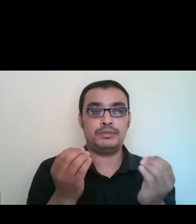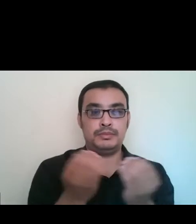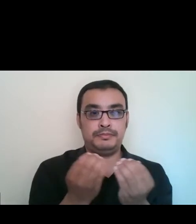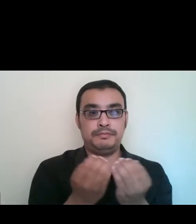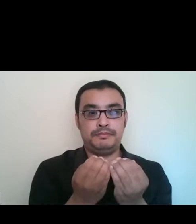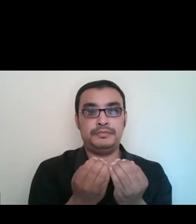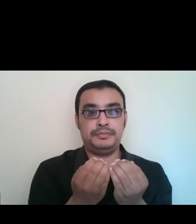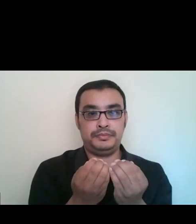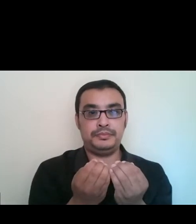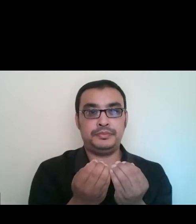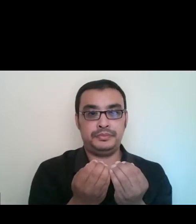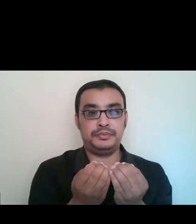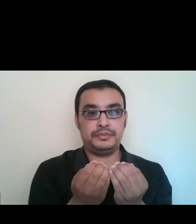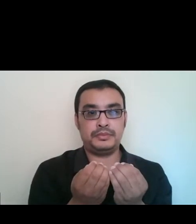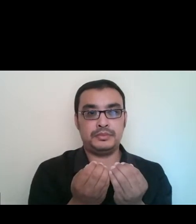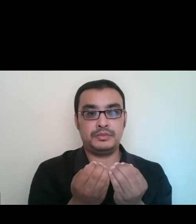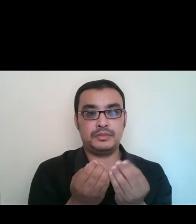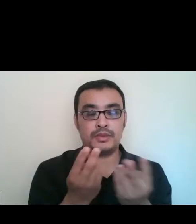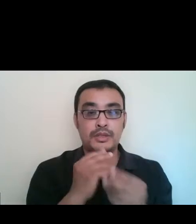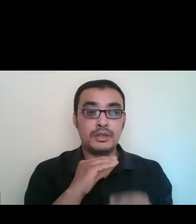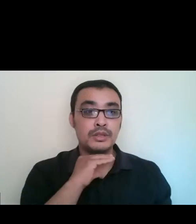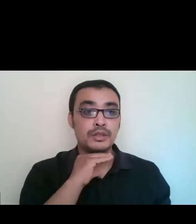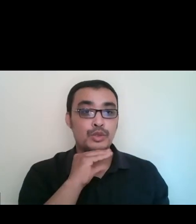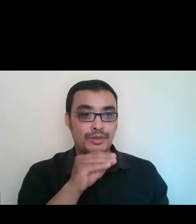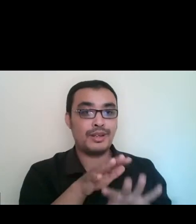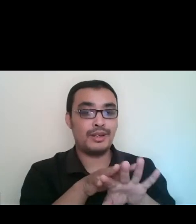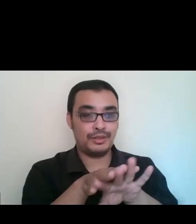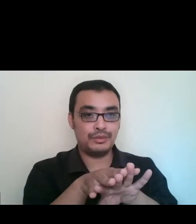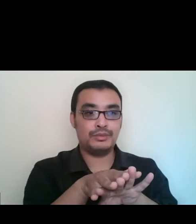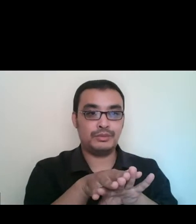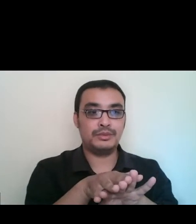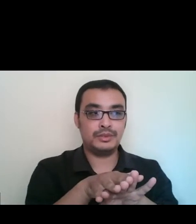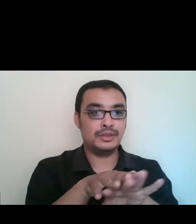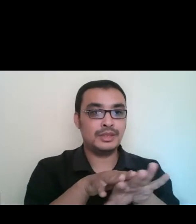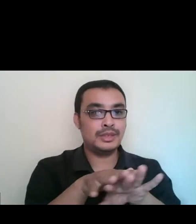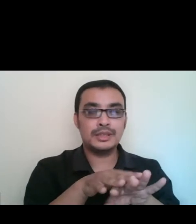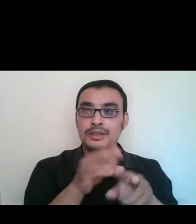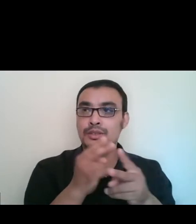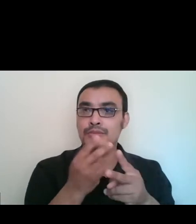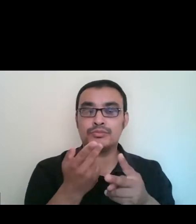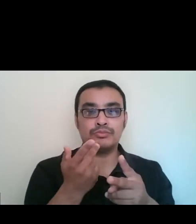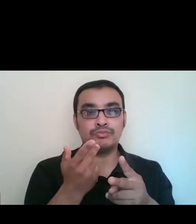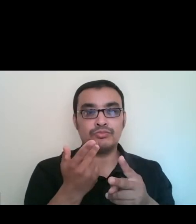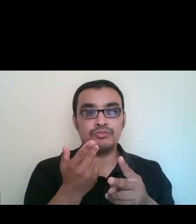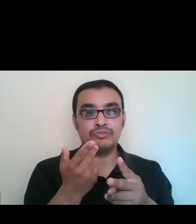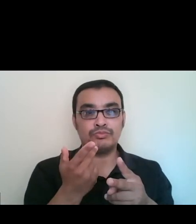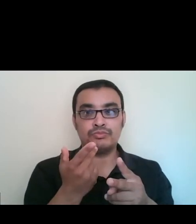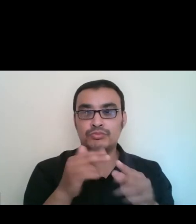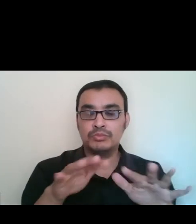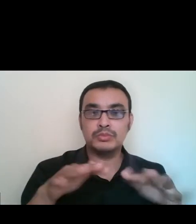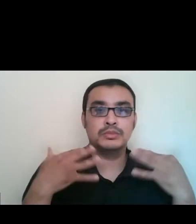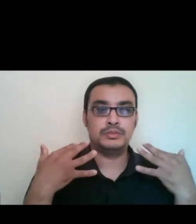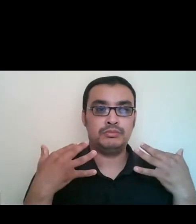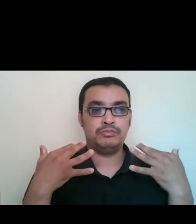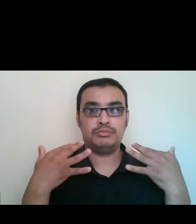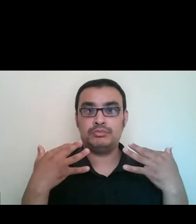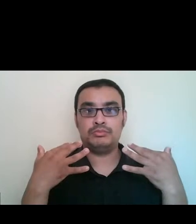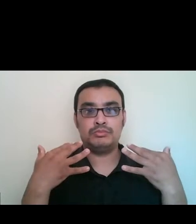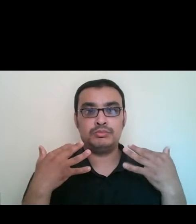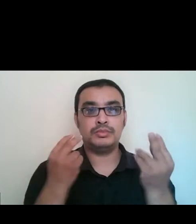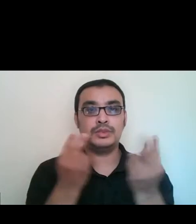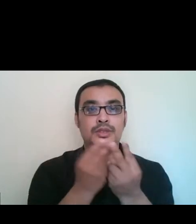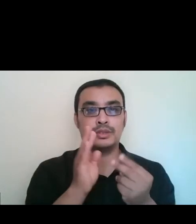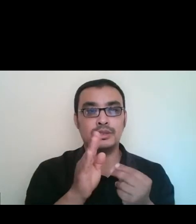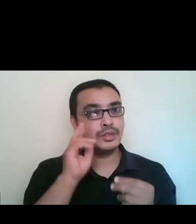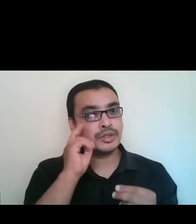which, young people are getting attracted towards it and they are finding it as an easy